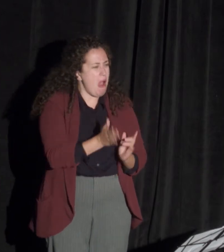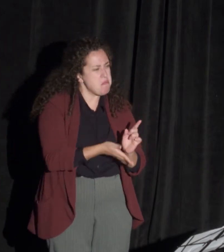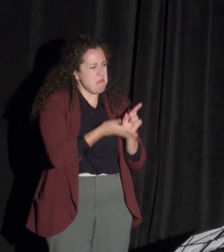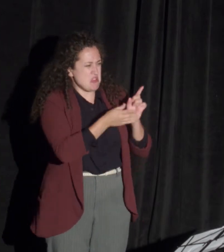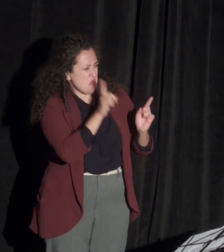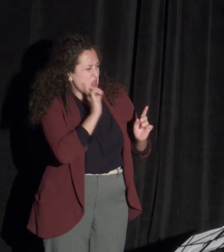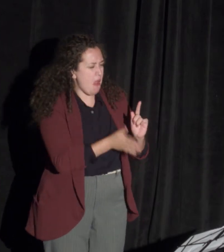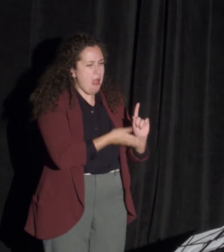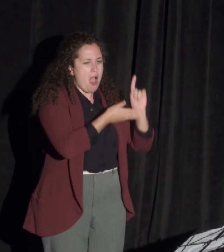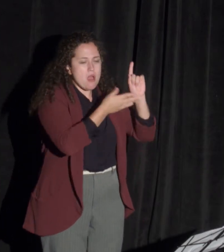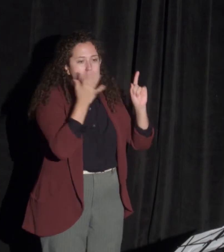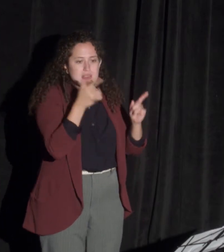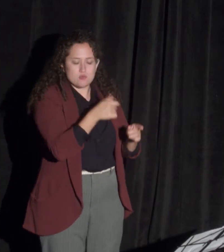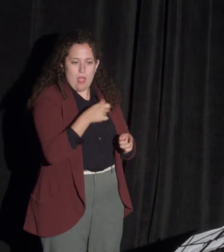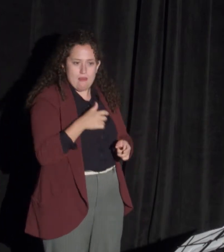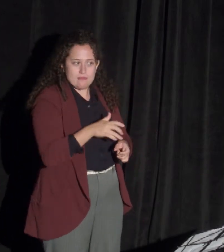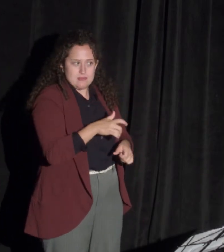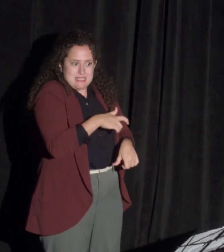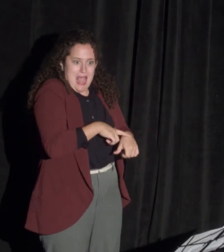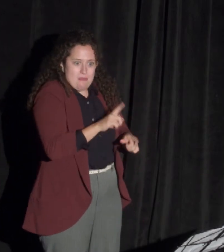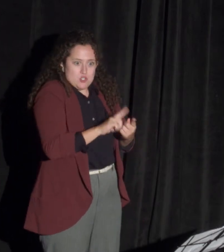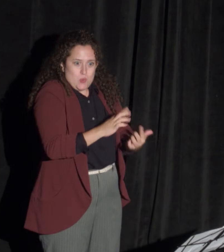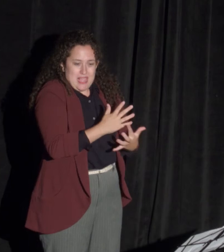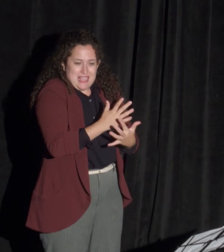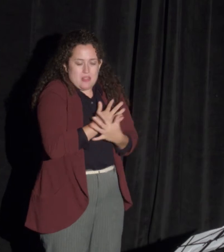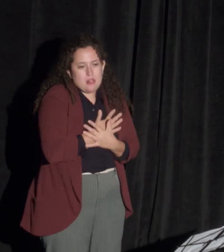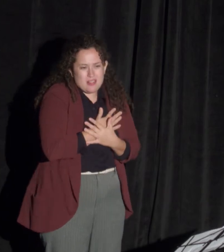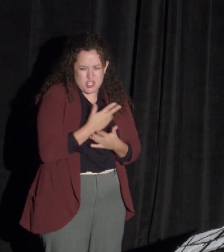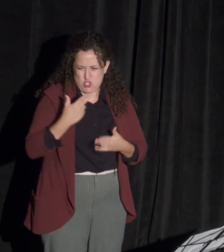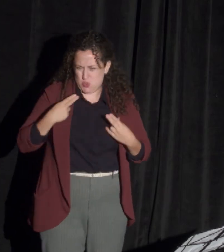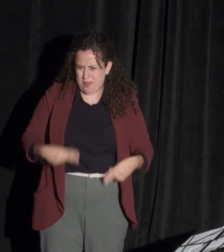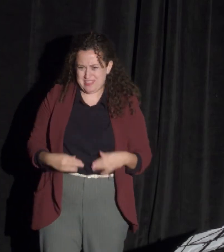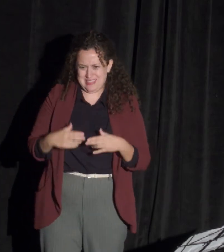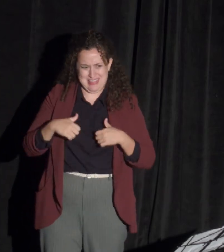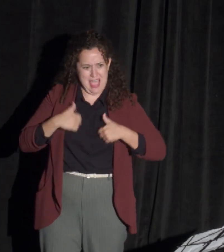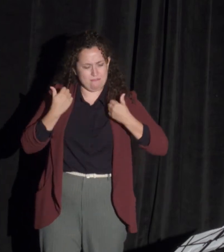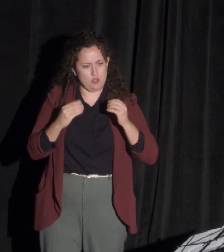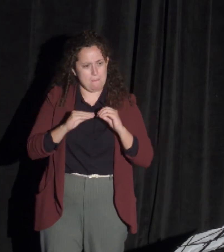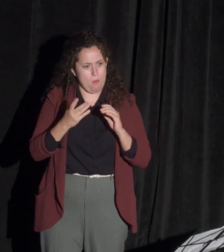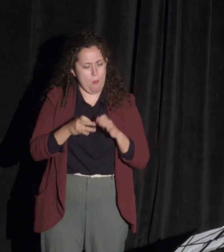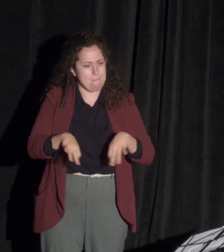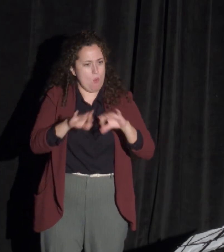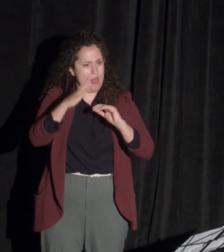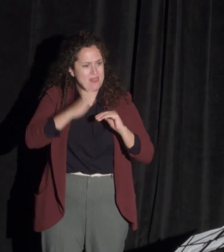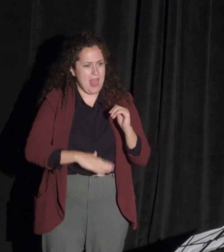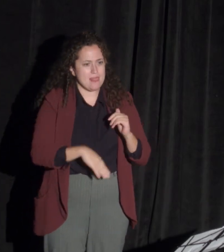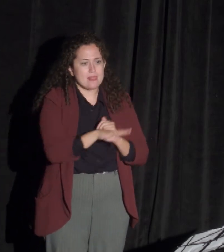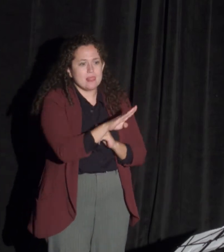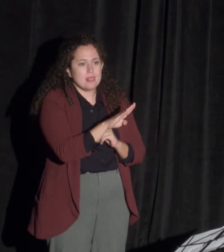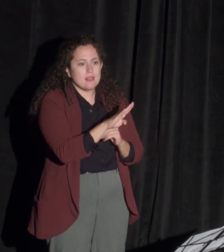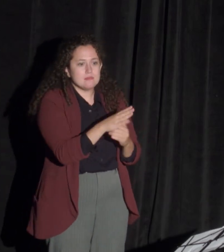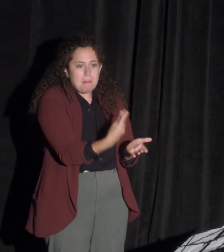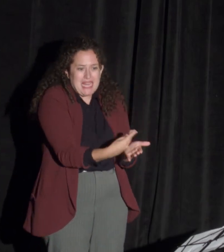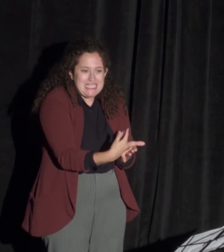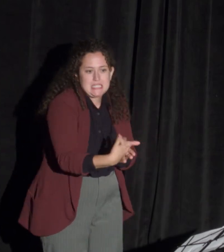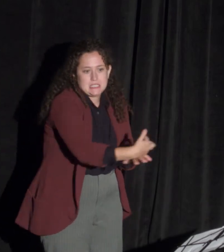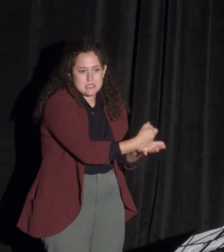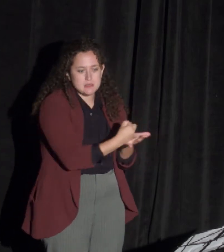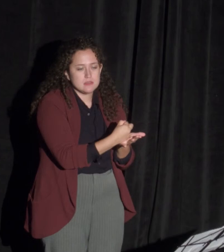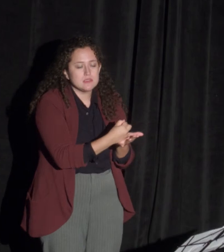lives are less important than the bottom line, that we're just a collection of siloed off individuals who don't have to care for or protect